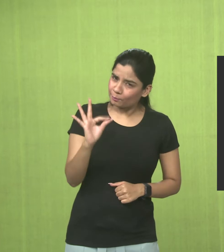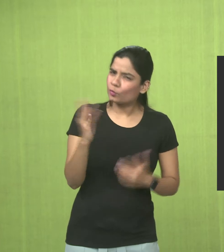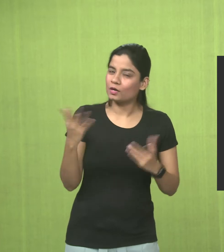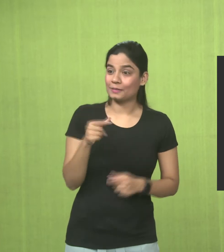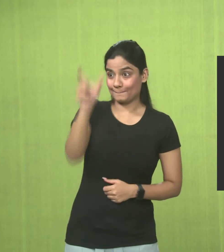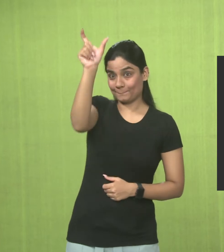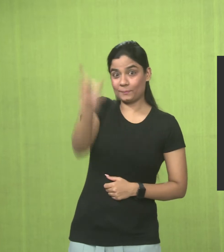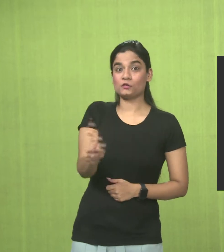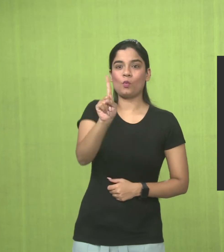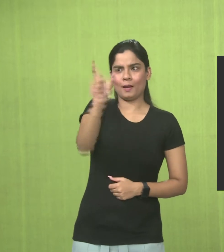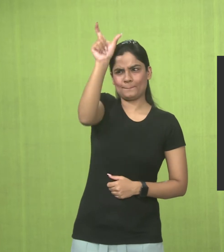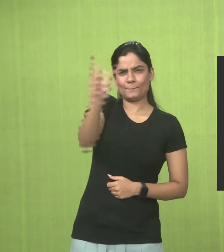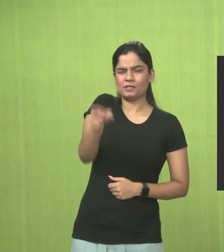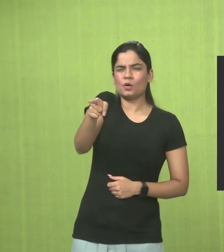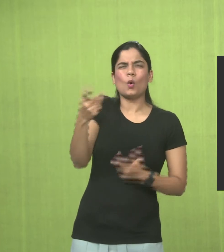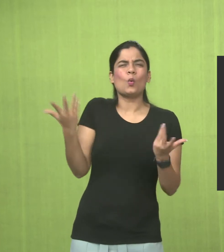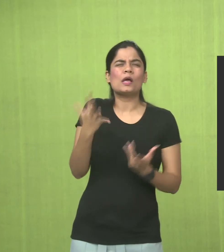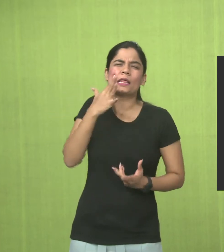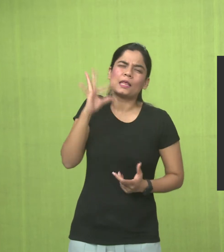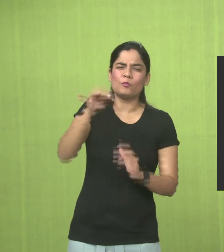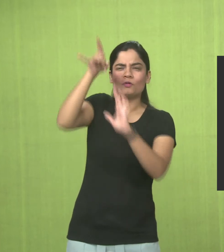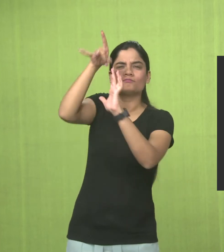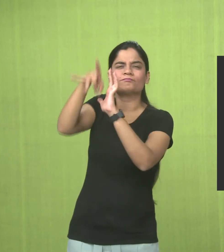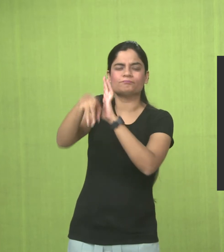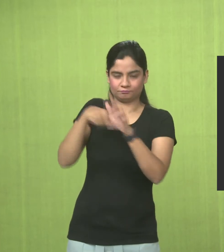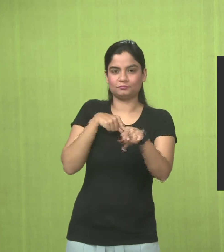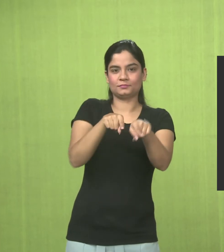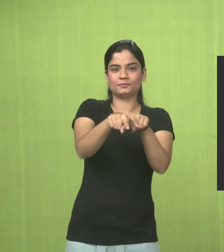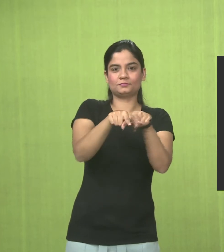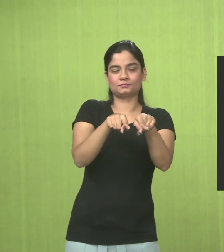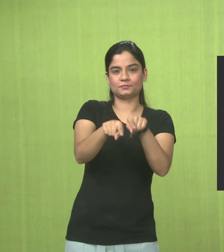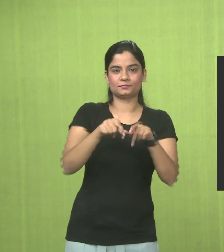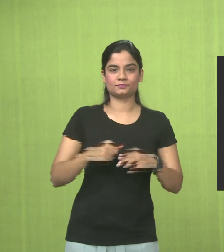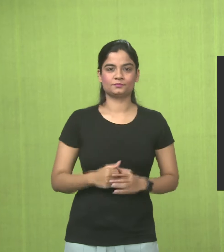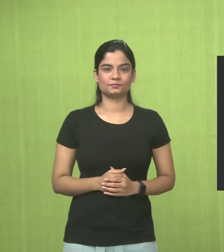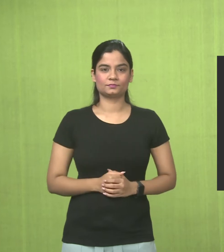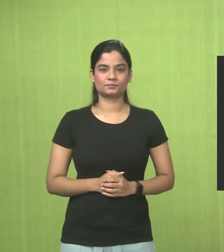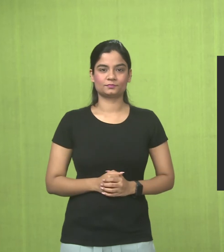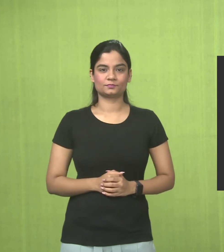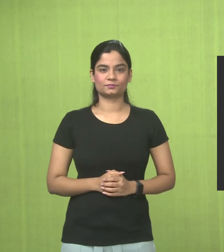home science for individuals. For a single person, what is its importance?